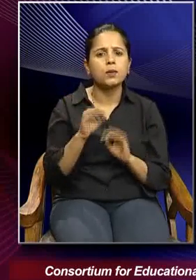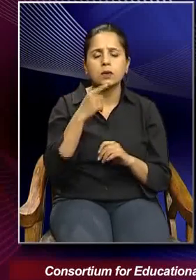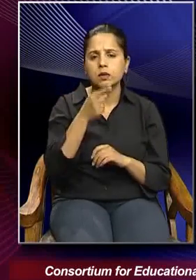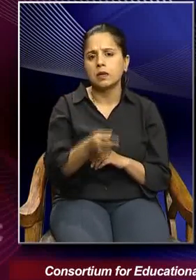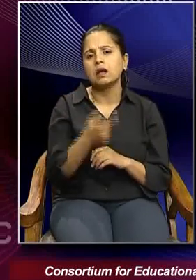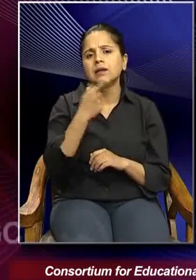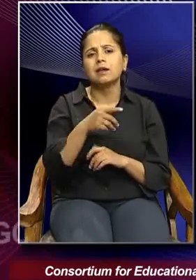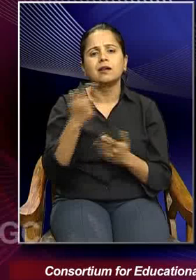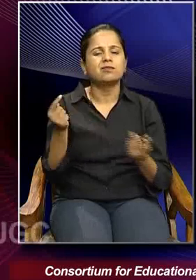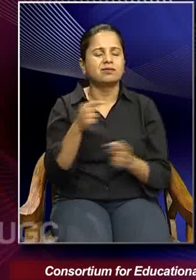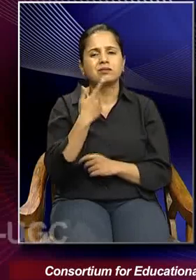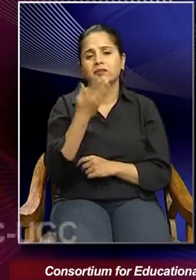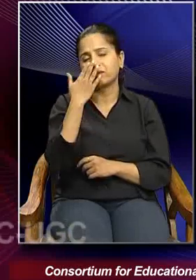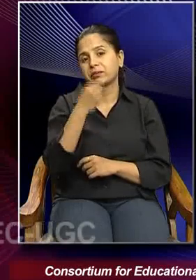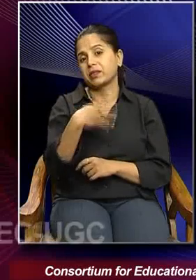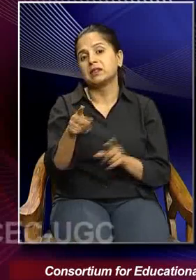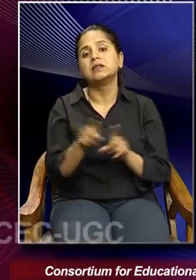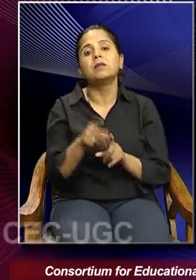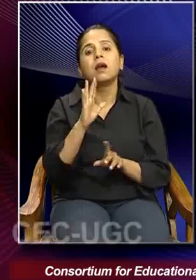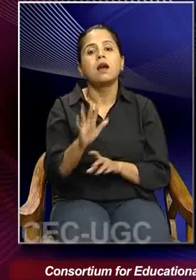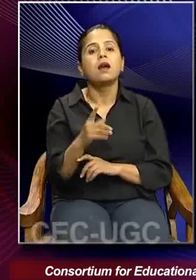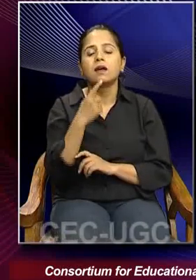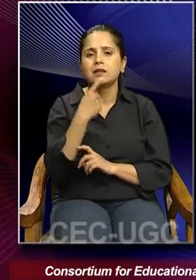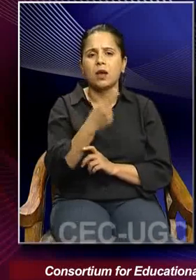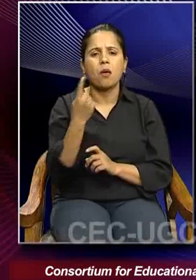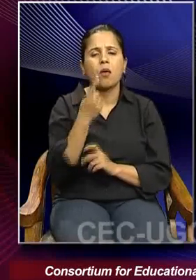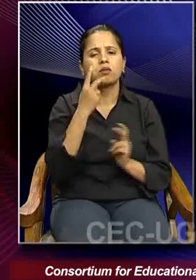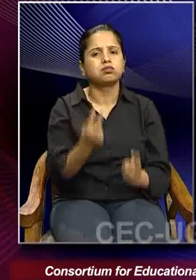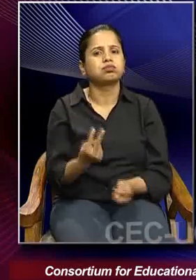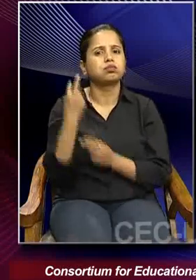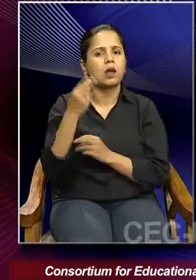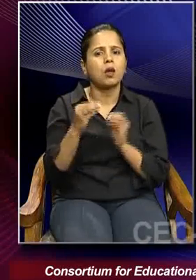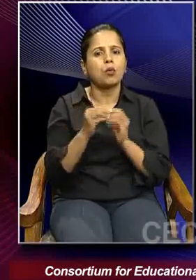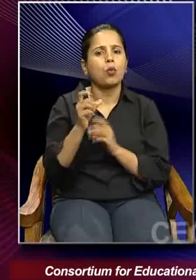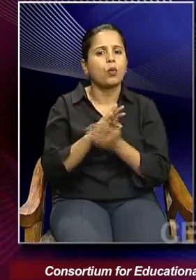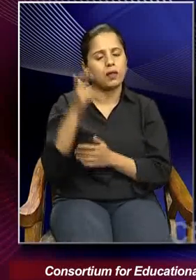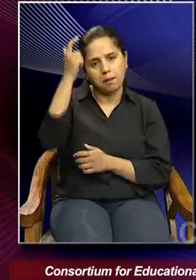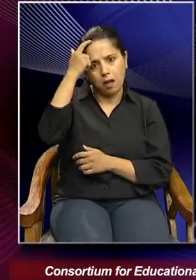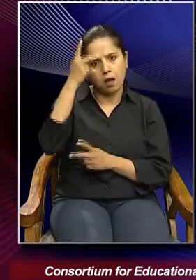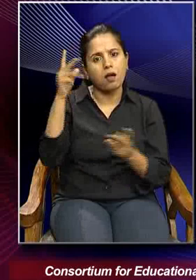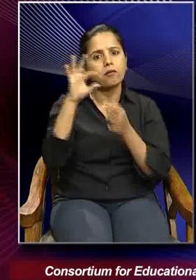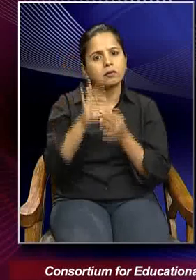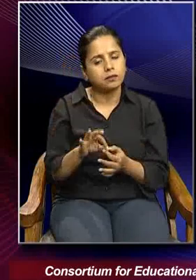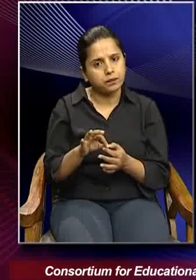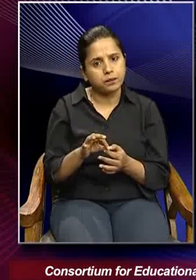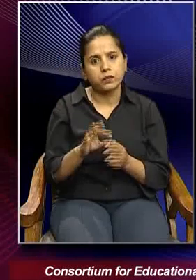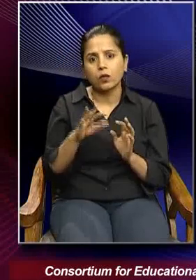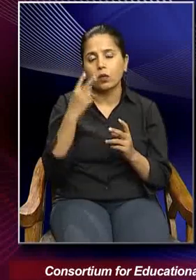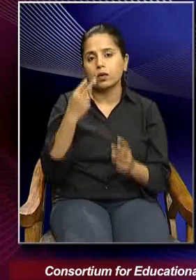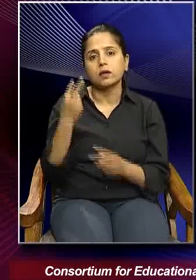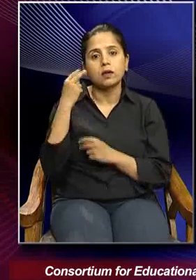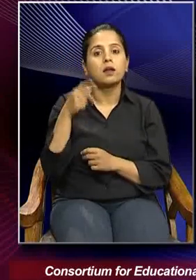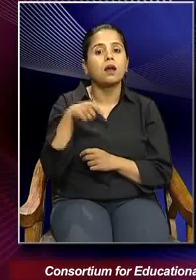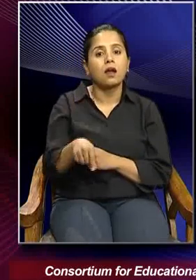lame argument to say that it's just the reflection of the Buddhi and reflection of the Purush on